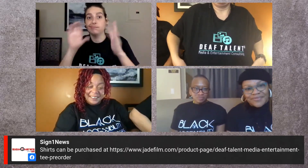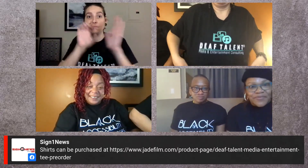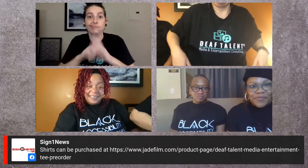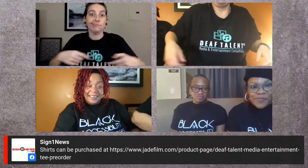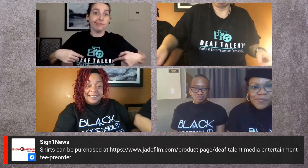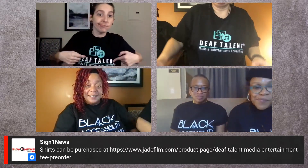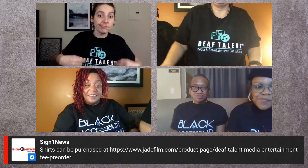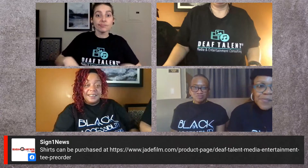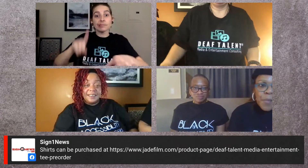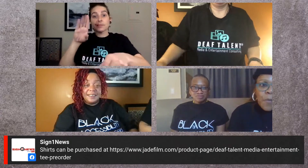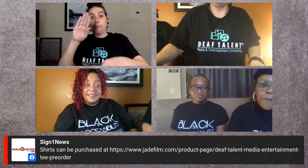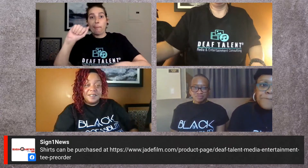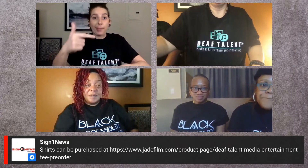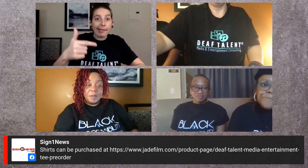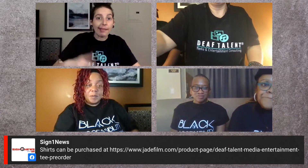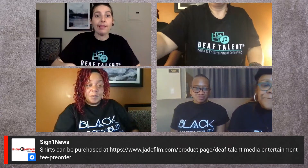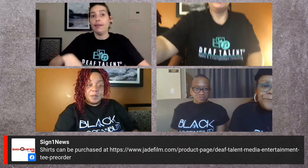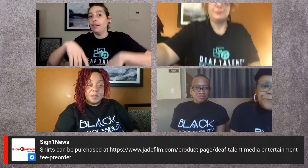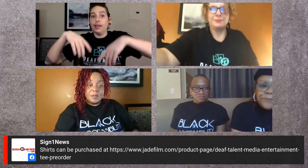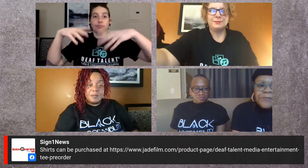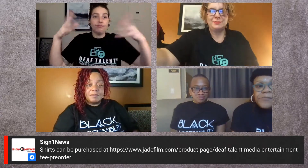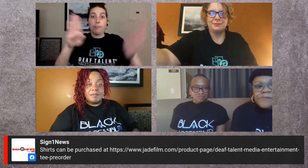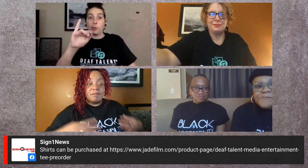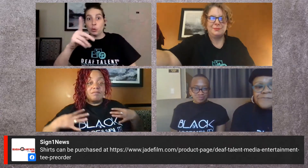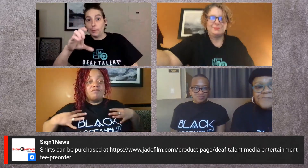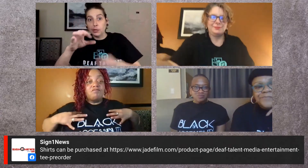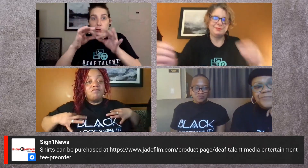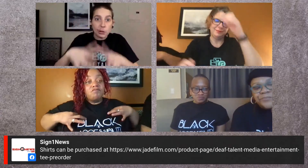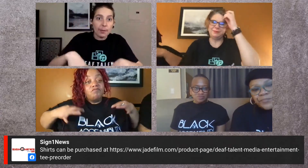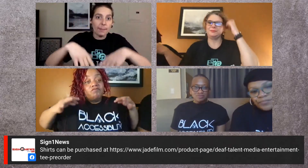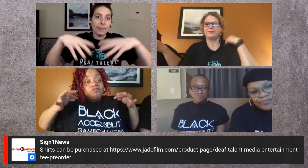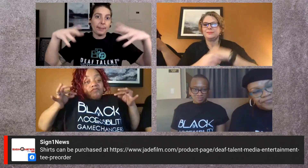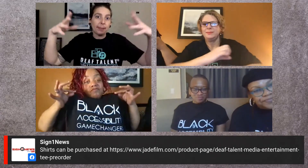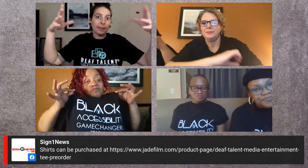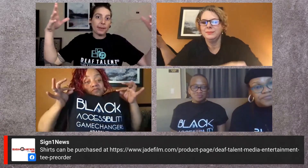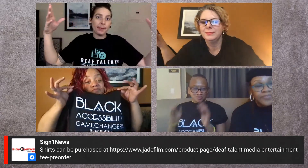They have masks, hat, mugs, shirts, bags,